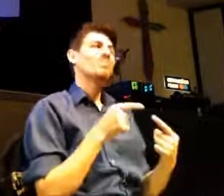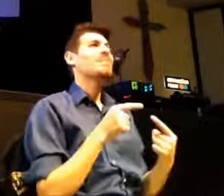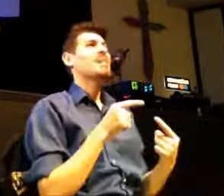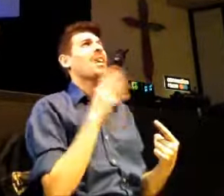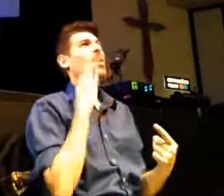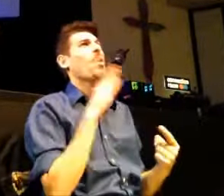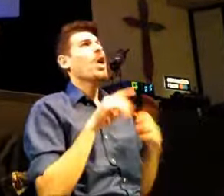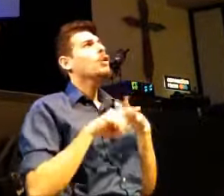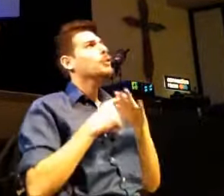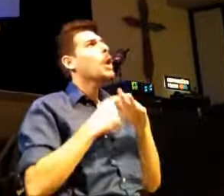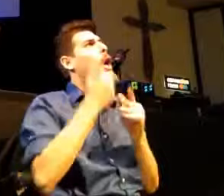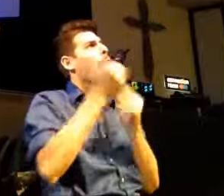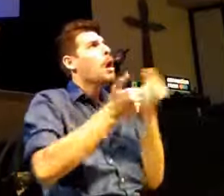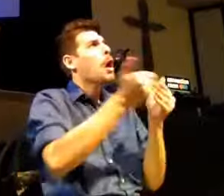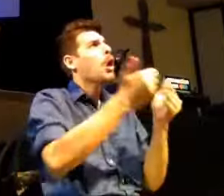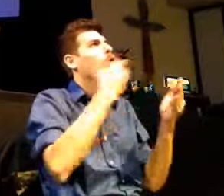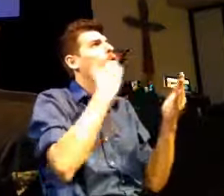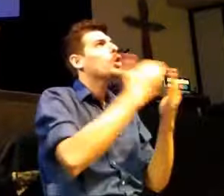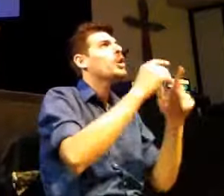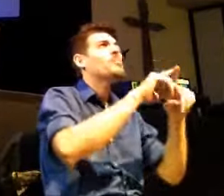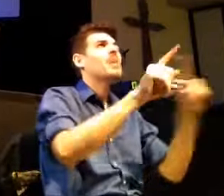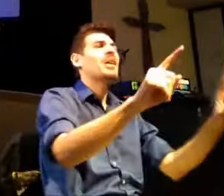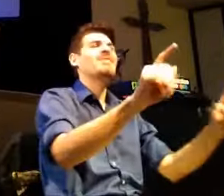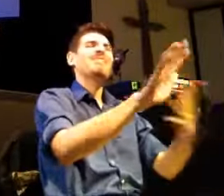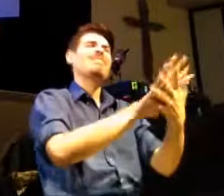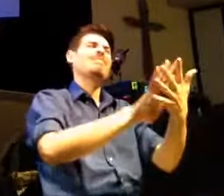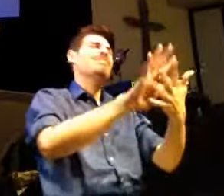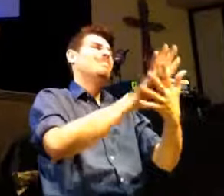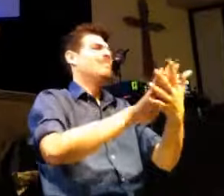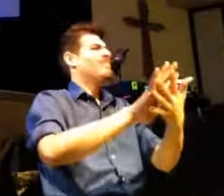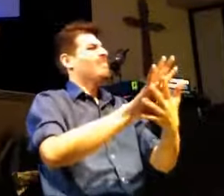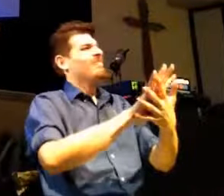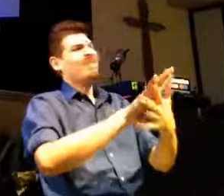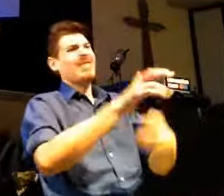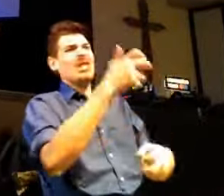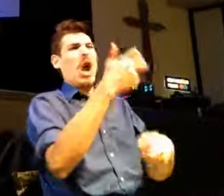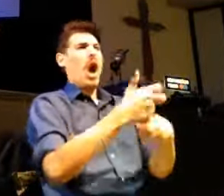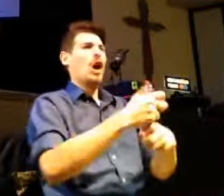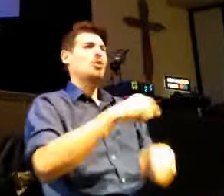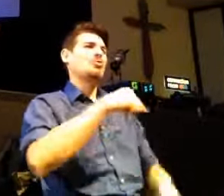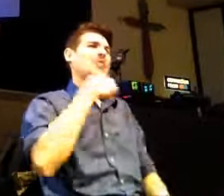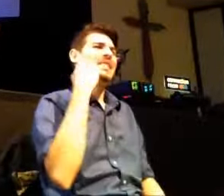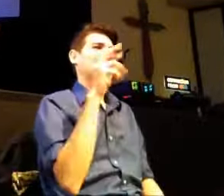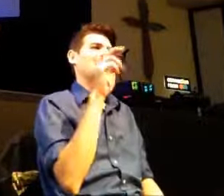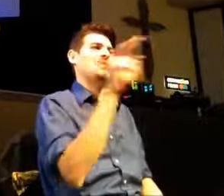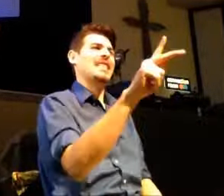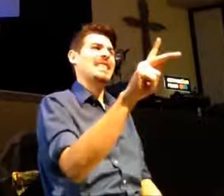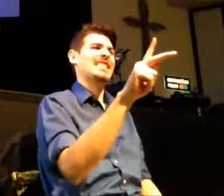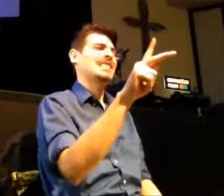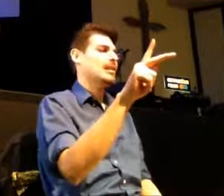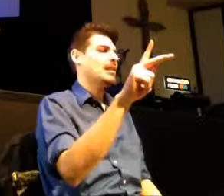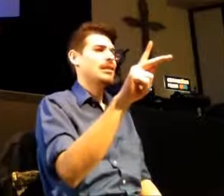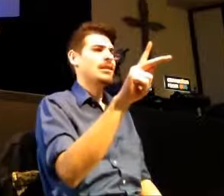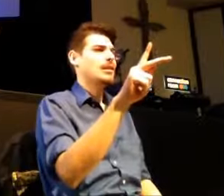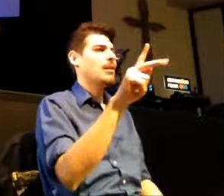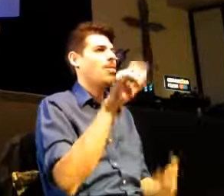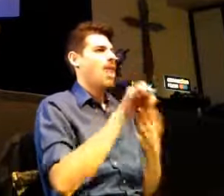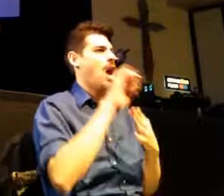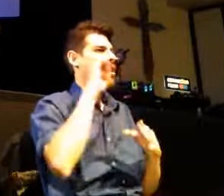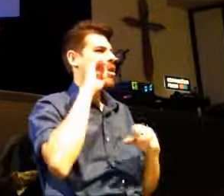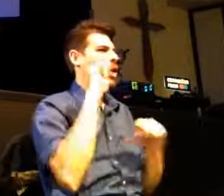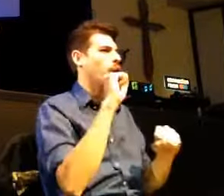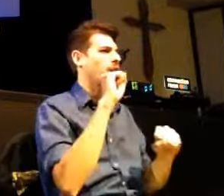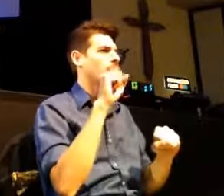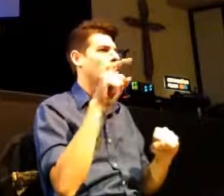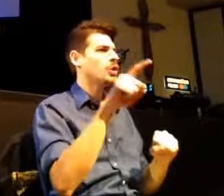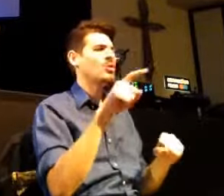a direction for where I want to go or to get this degree, that's too risky. I'm going to play it safe in this moment. Courage is the moment